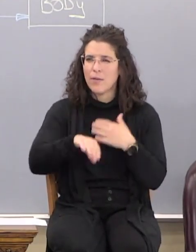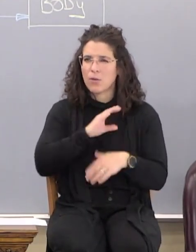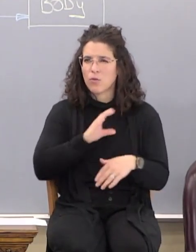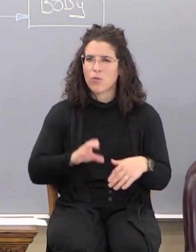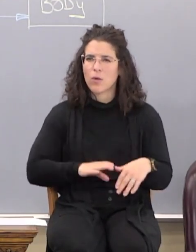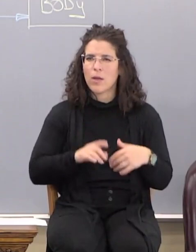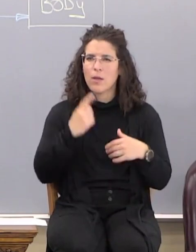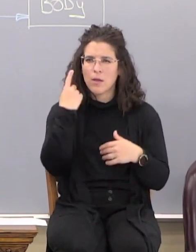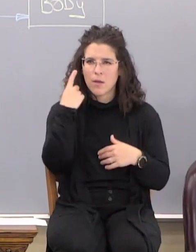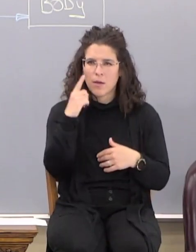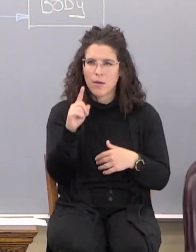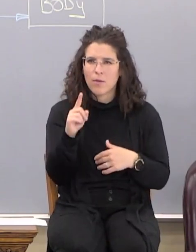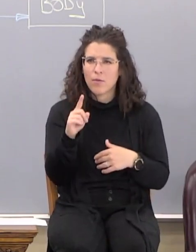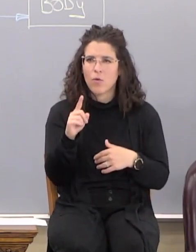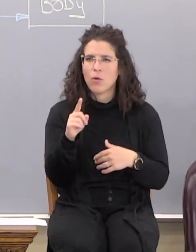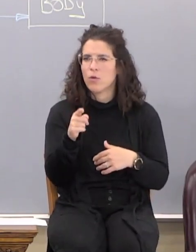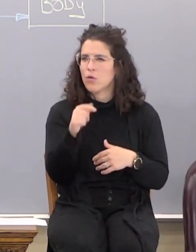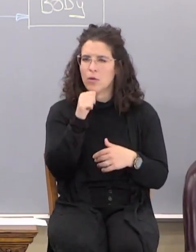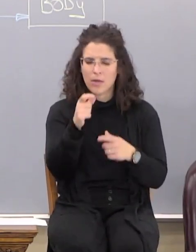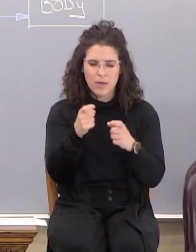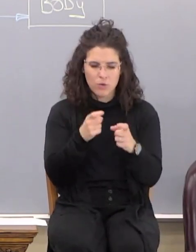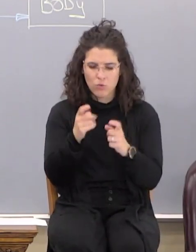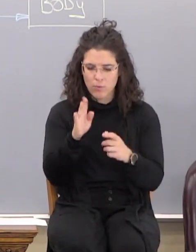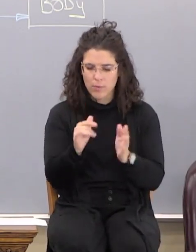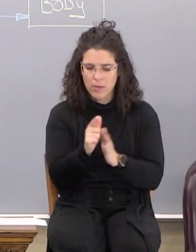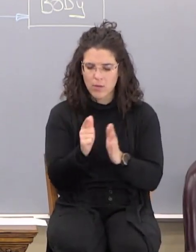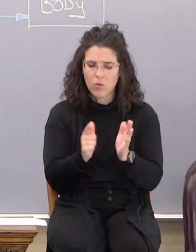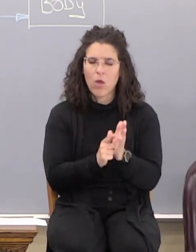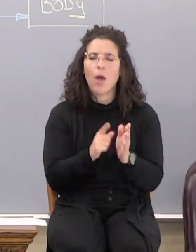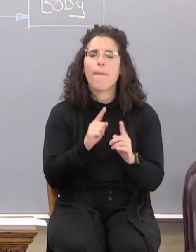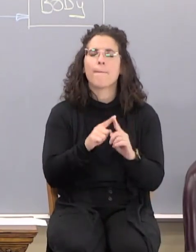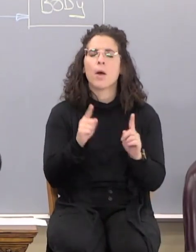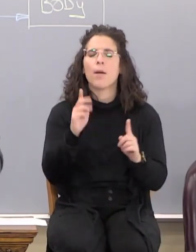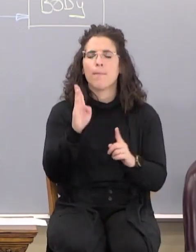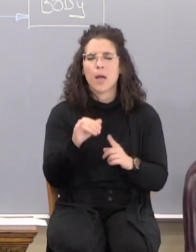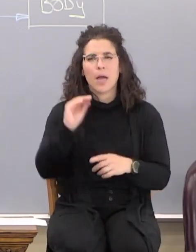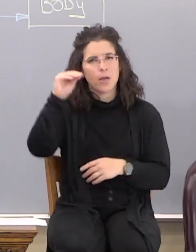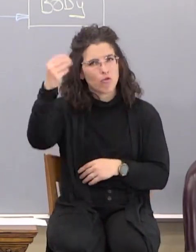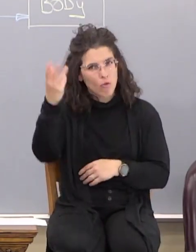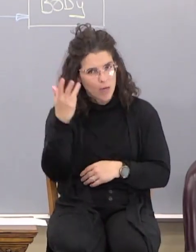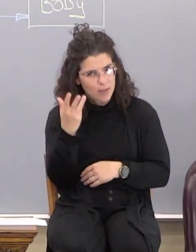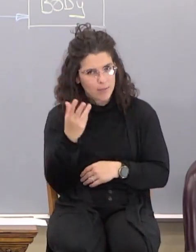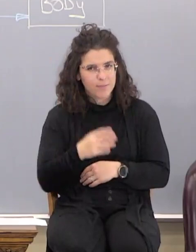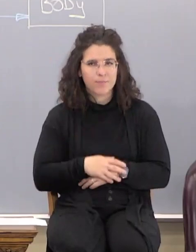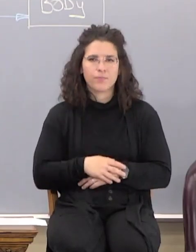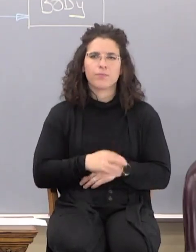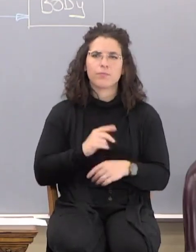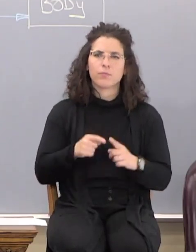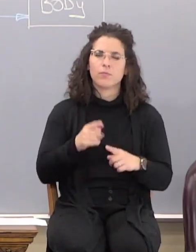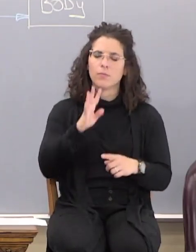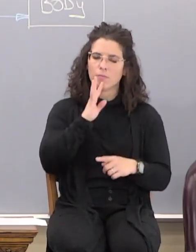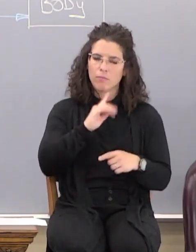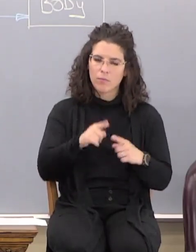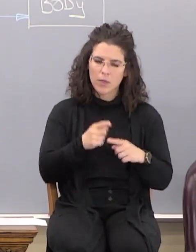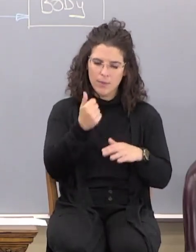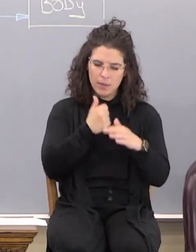For you're not under the law, but you're under grace. Now, when he talks about being under